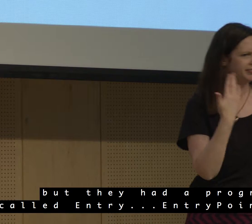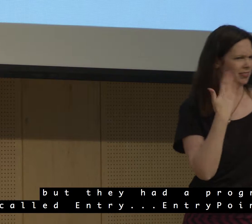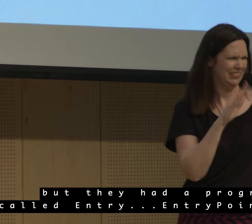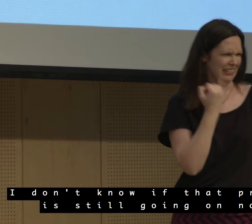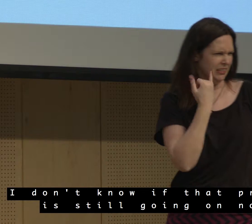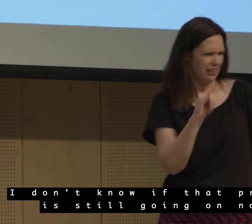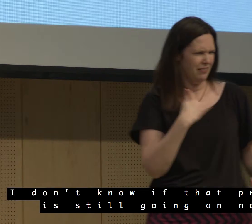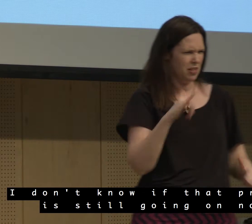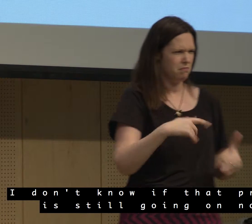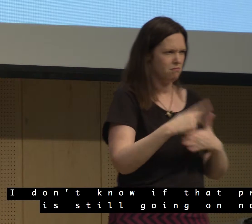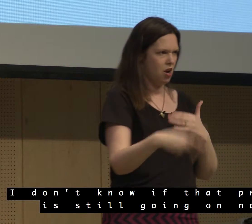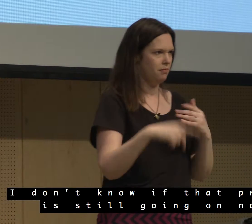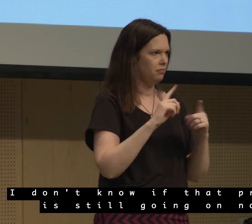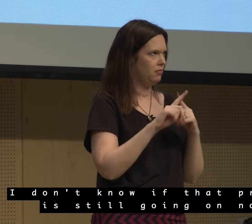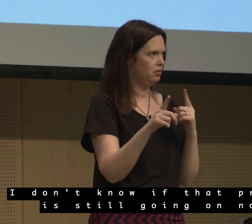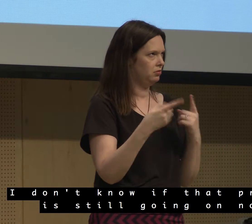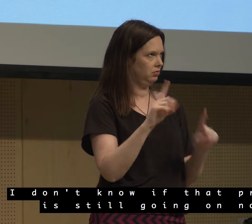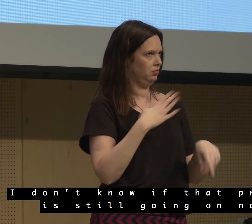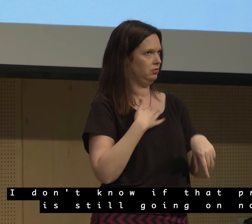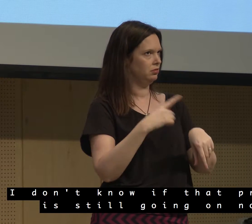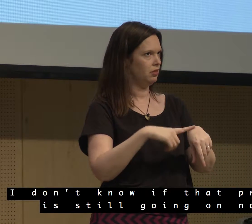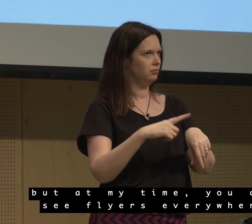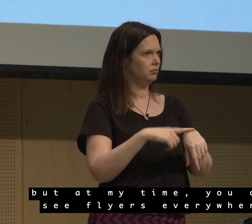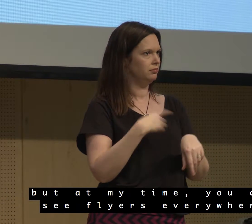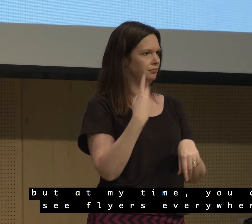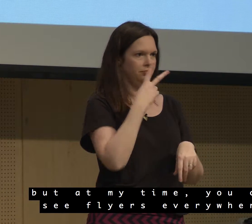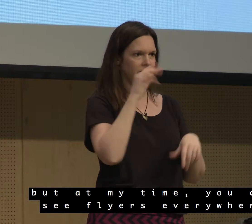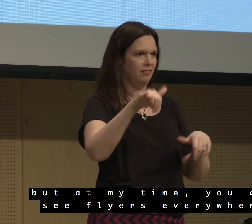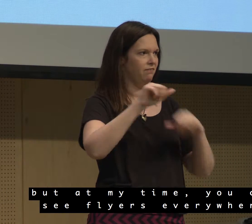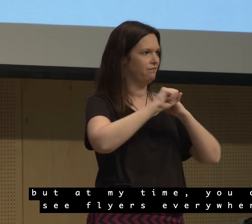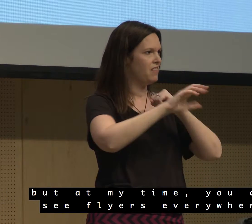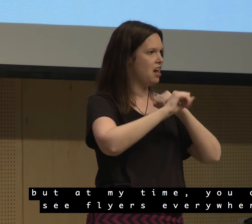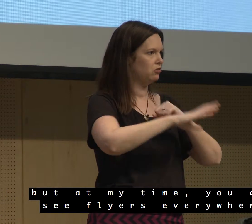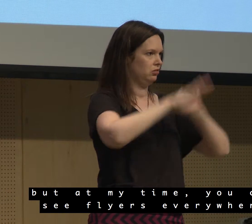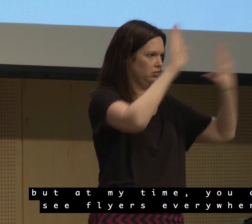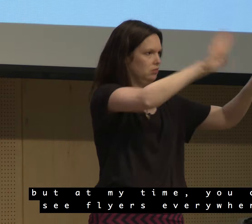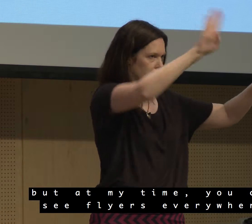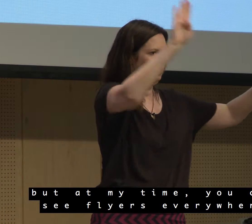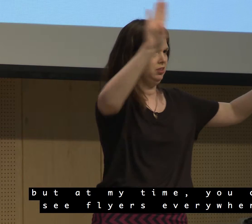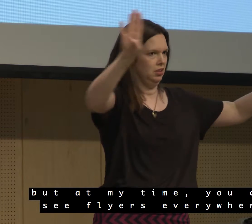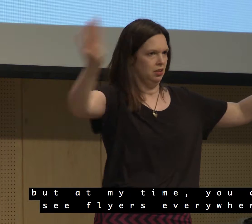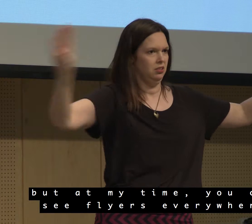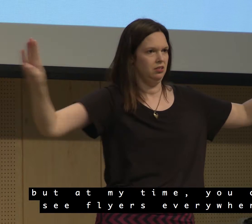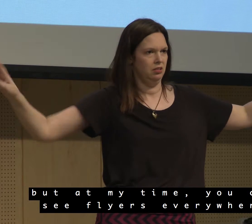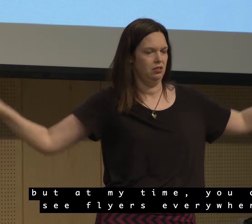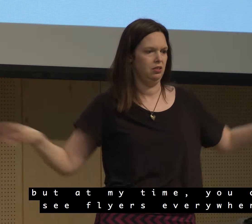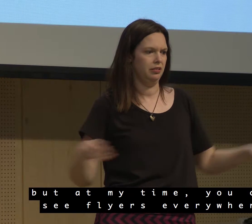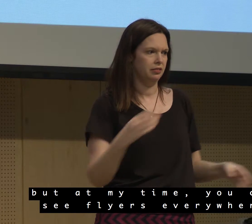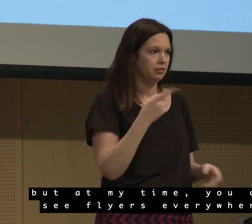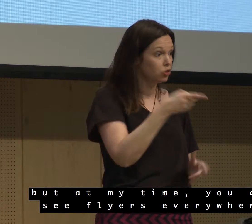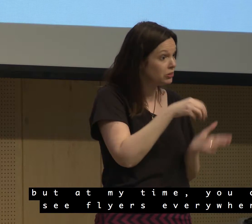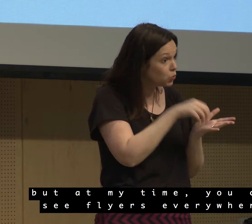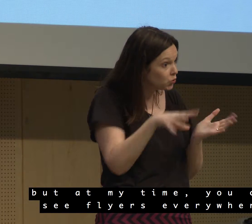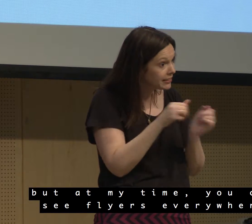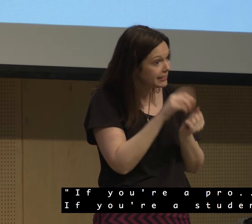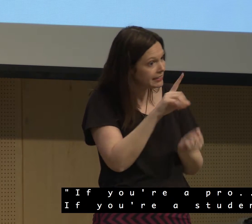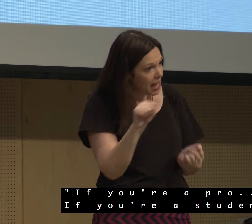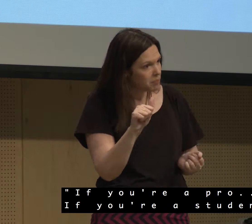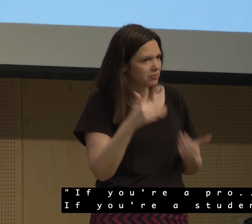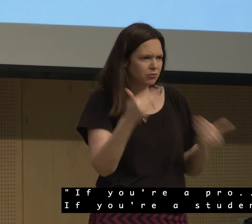/AAAS. I don't know if that program is still going on now, but at my time, you could see flyers everywhere.